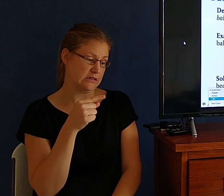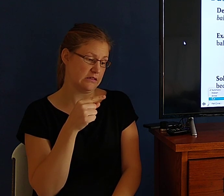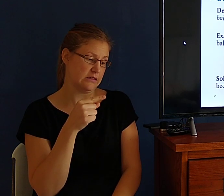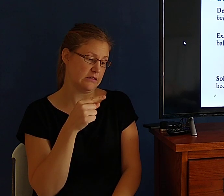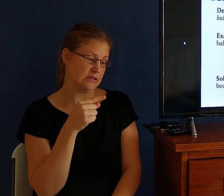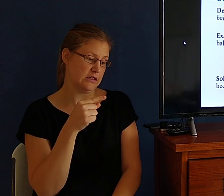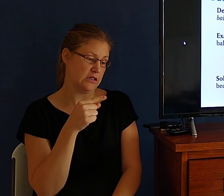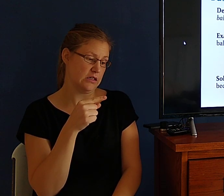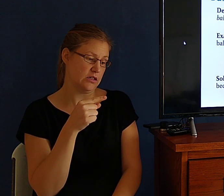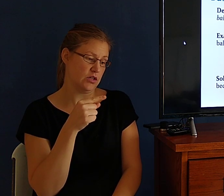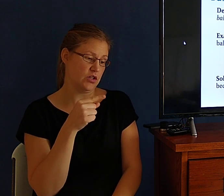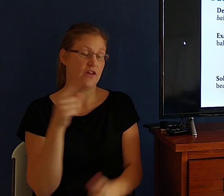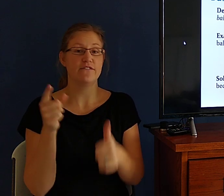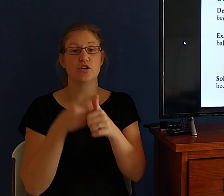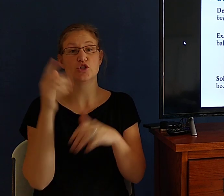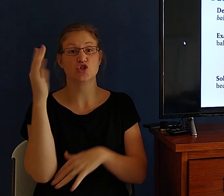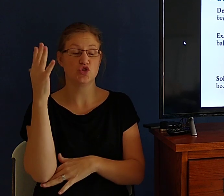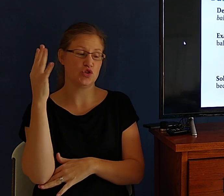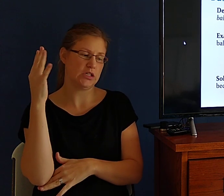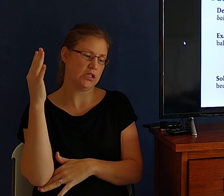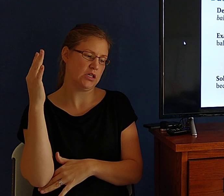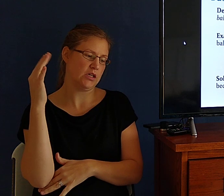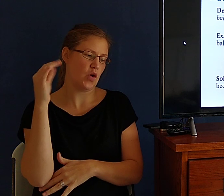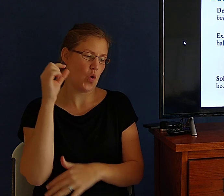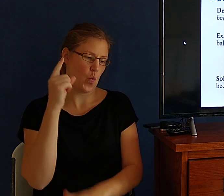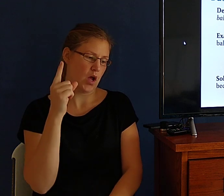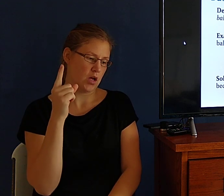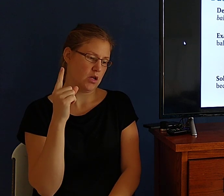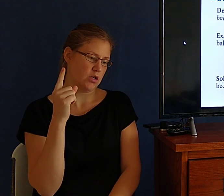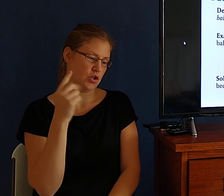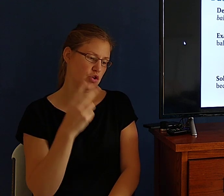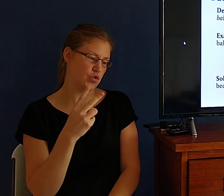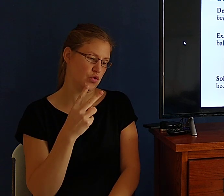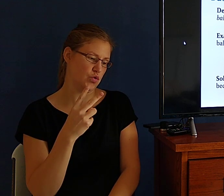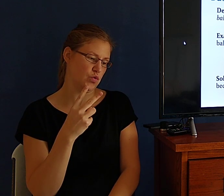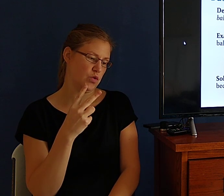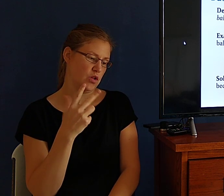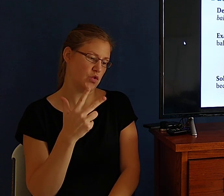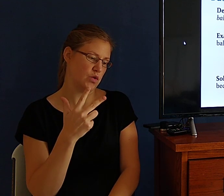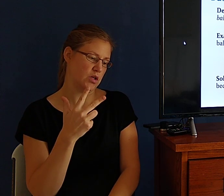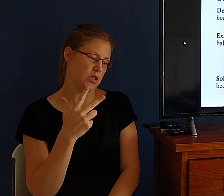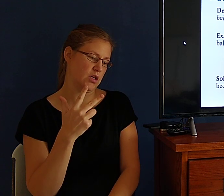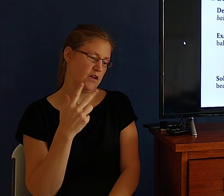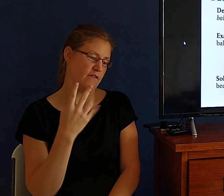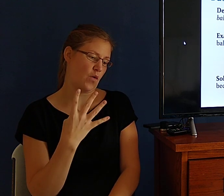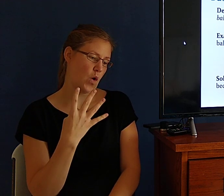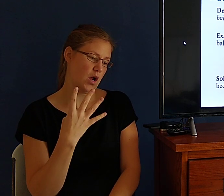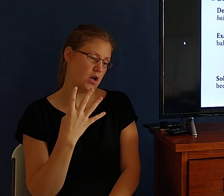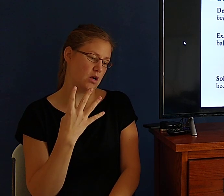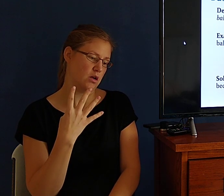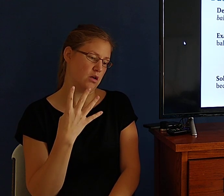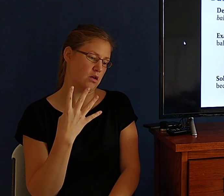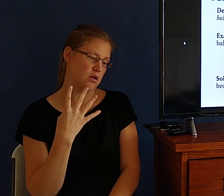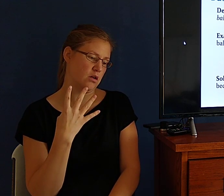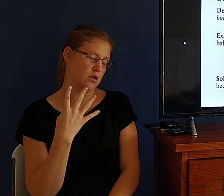of this the first tree, this is 1, 2, 3, 4. So all